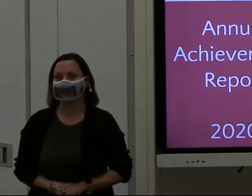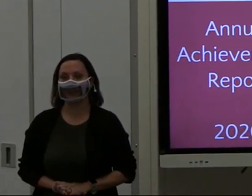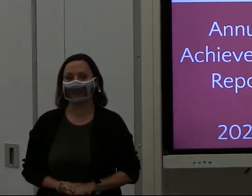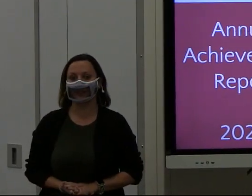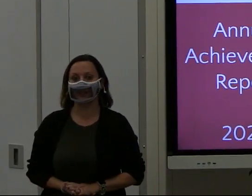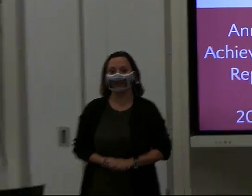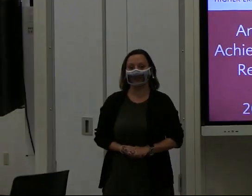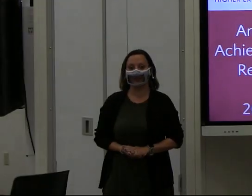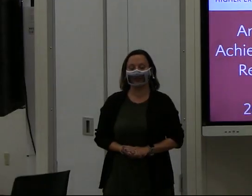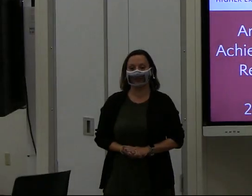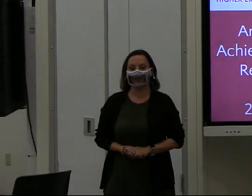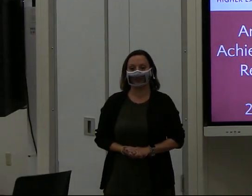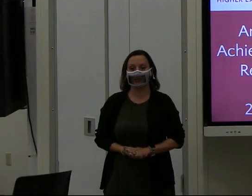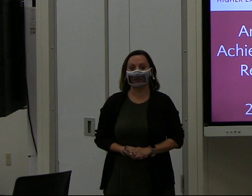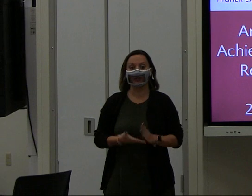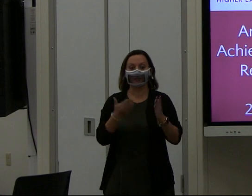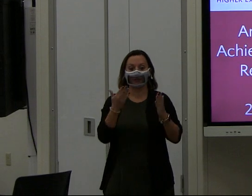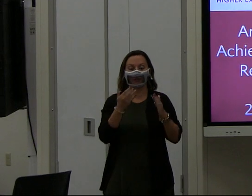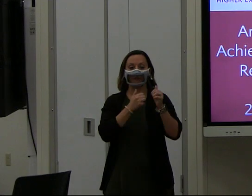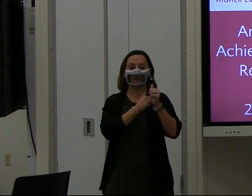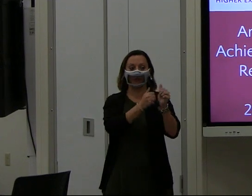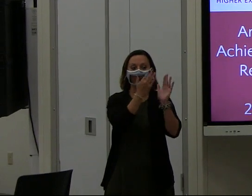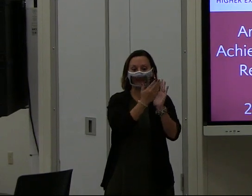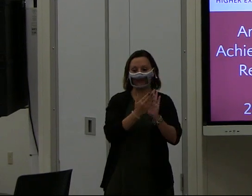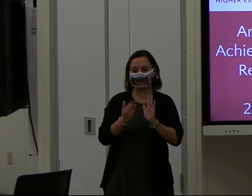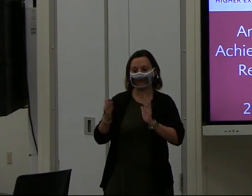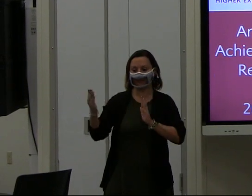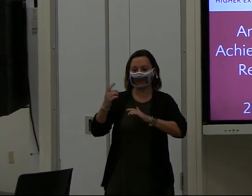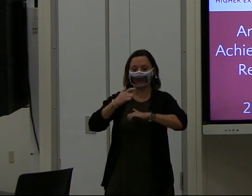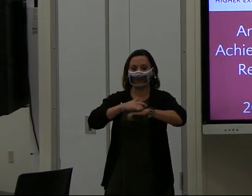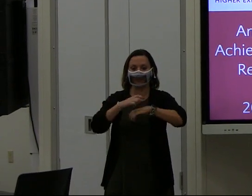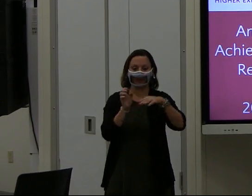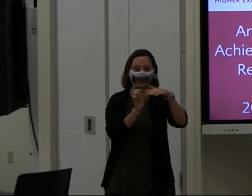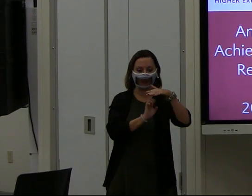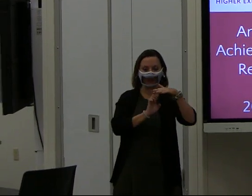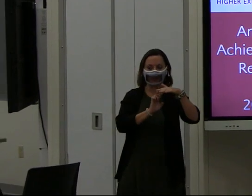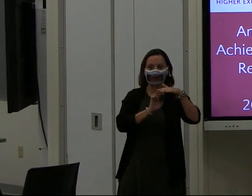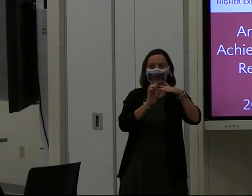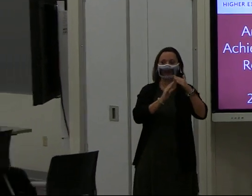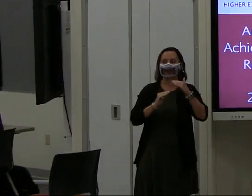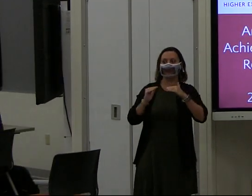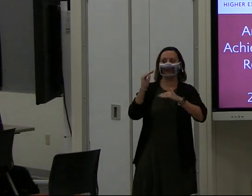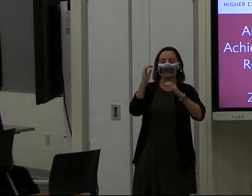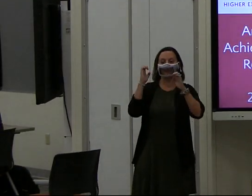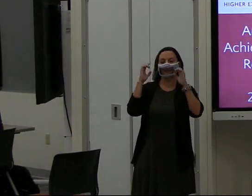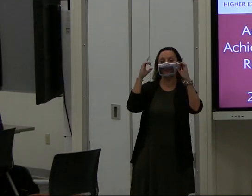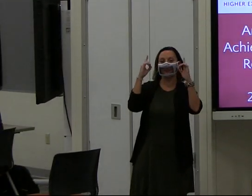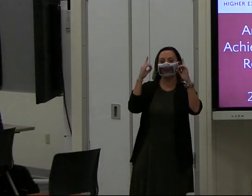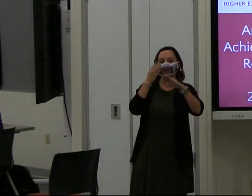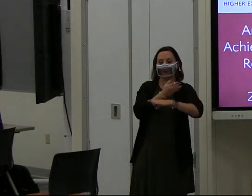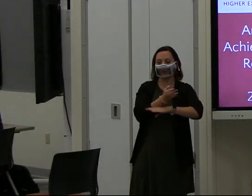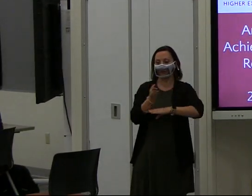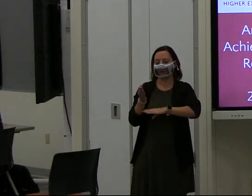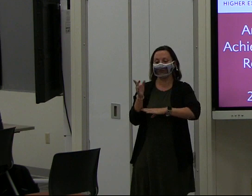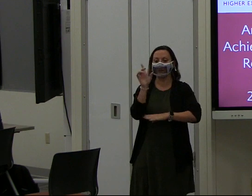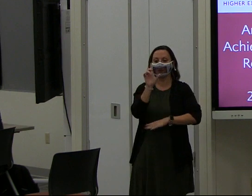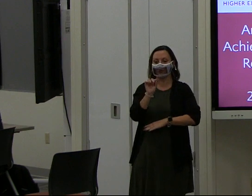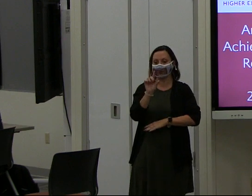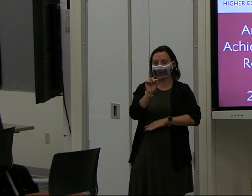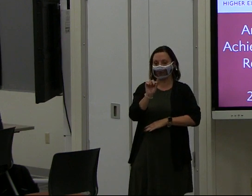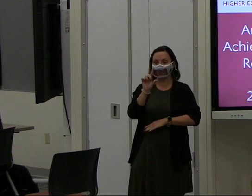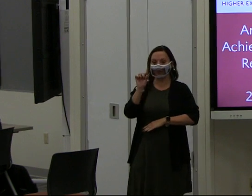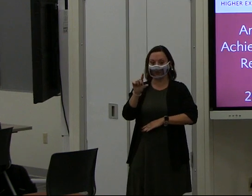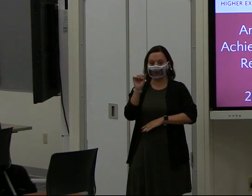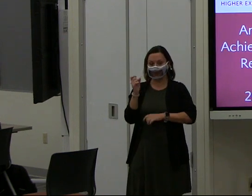Following the data release timeline by the Department of Elementary and Secondary Education, I'll present an overview of the 2020